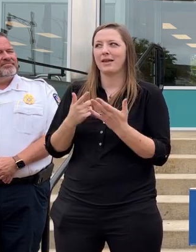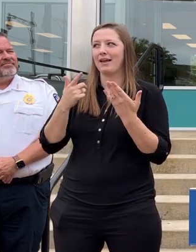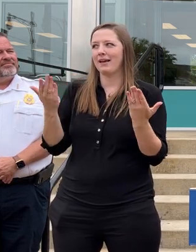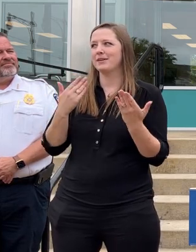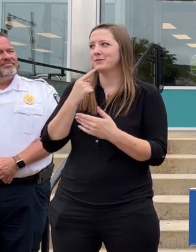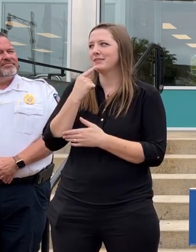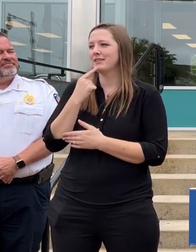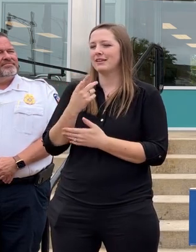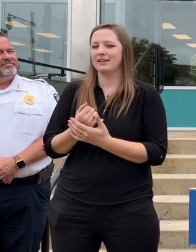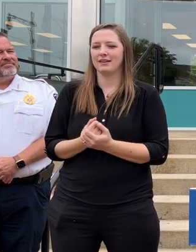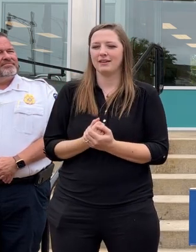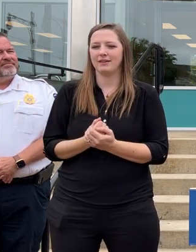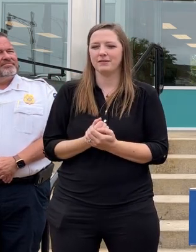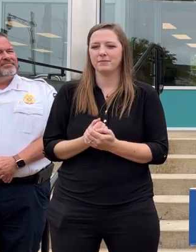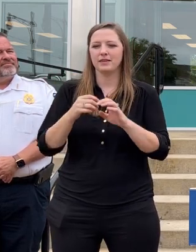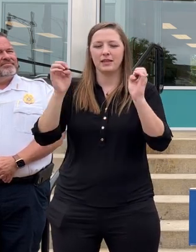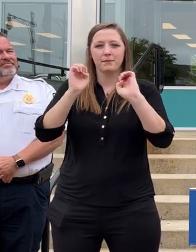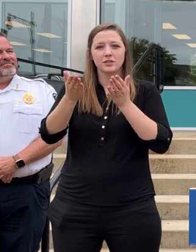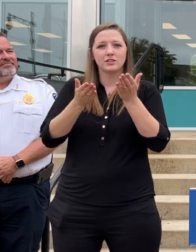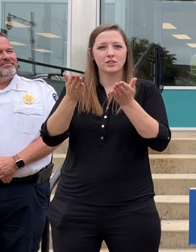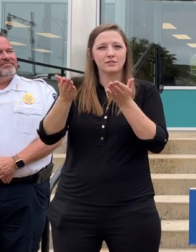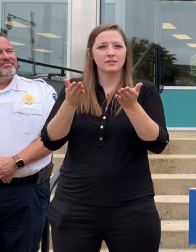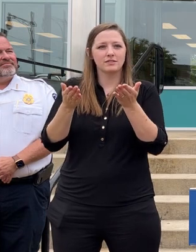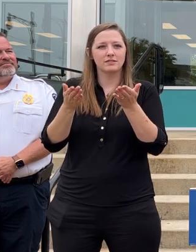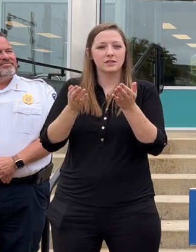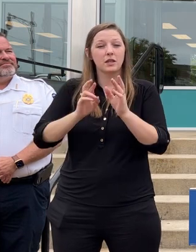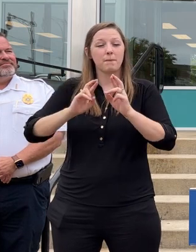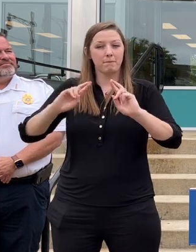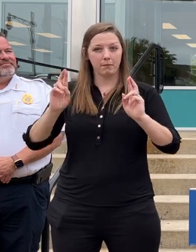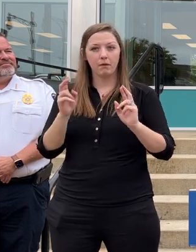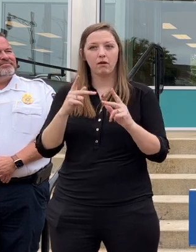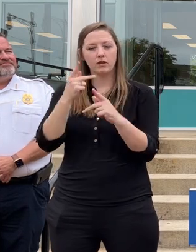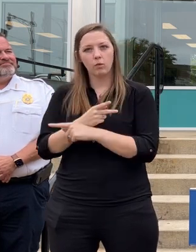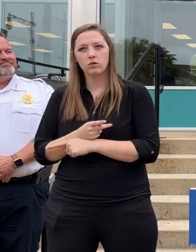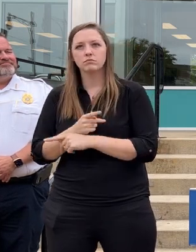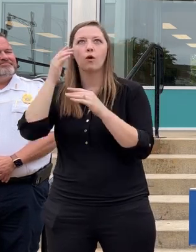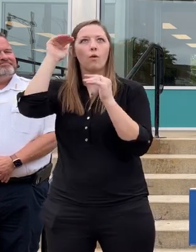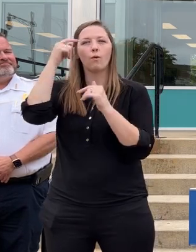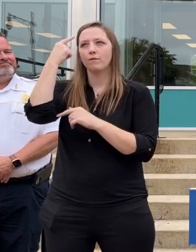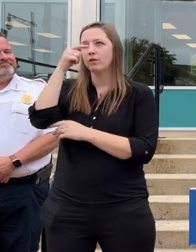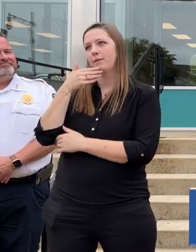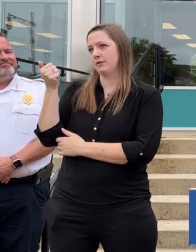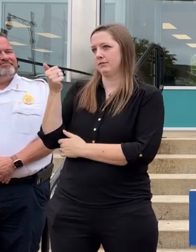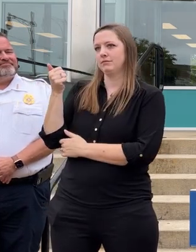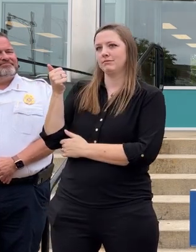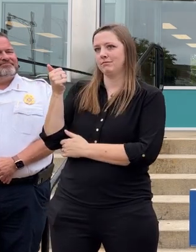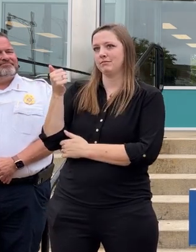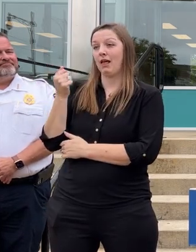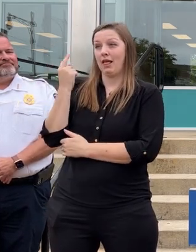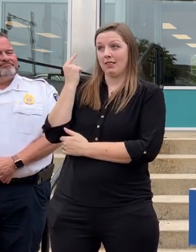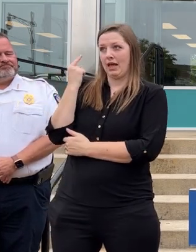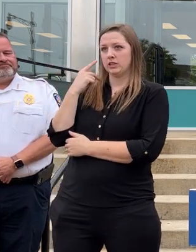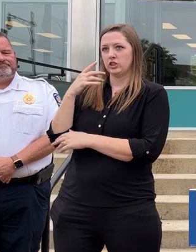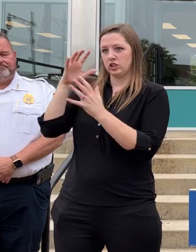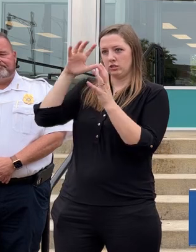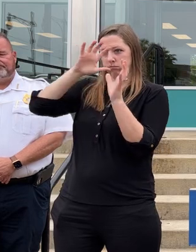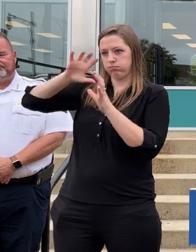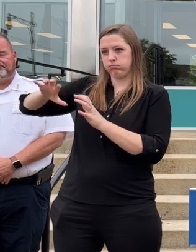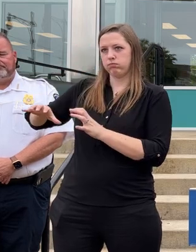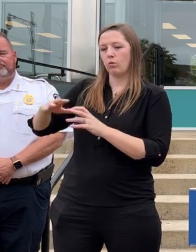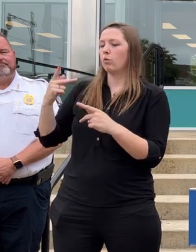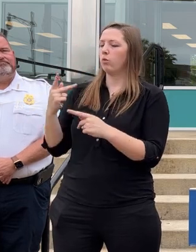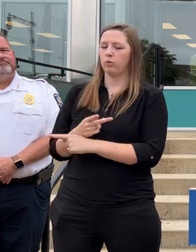say in the emergency services field, you prepare for the worst and you hope for the best. Last year's blizzard was the worst. It was the